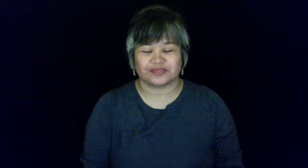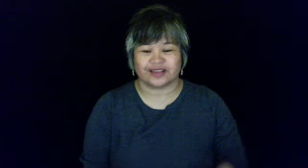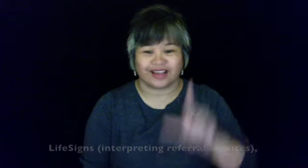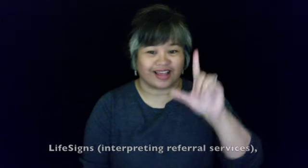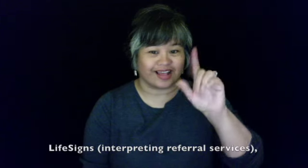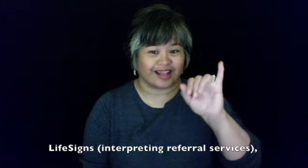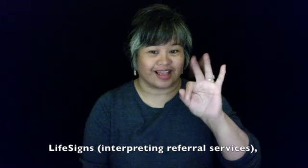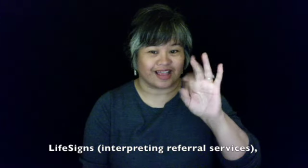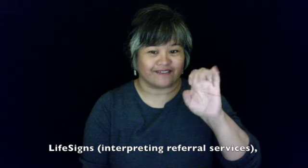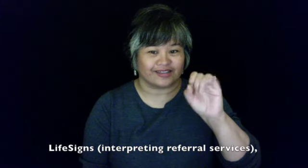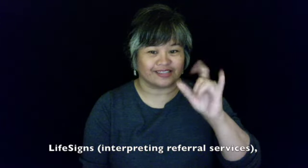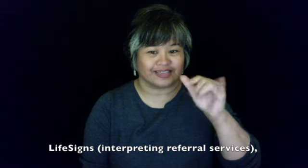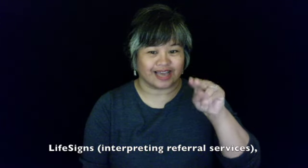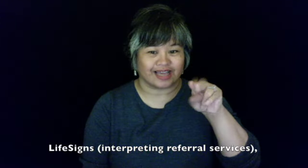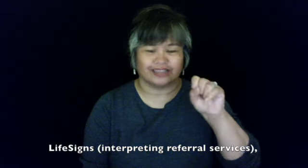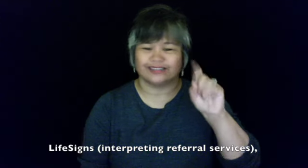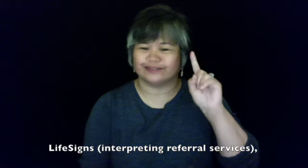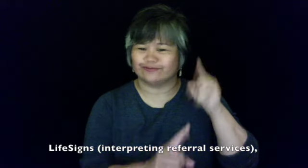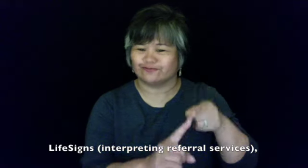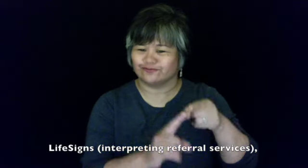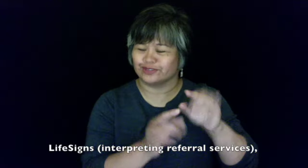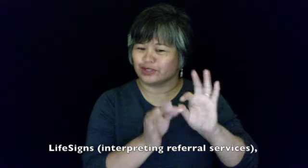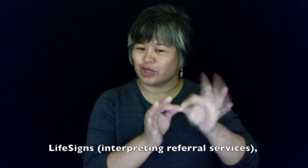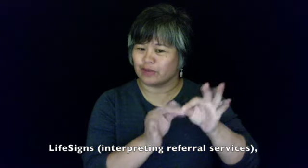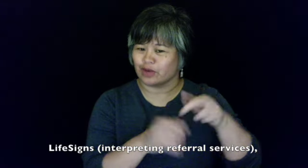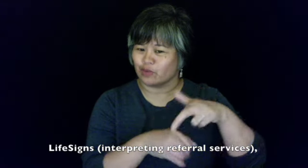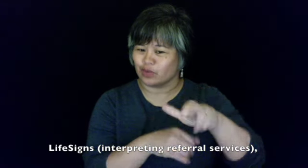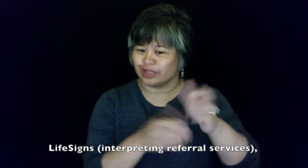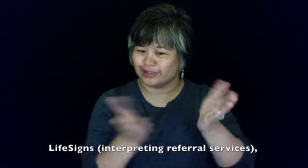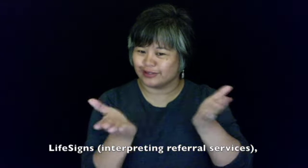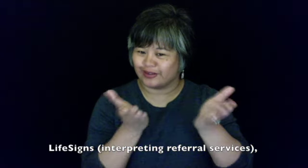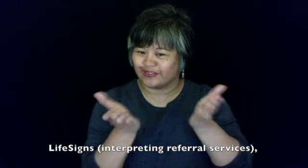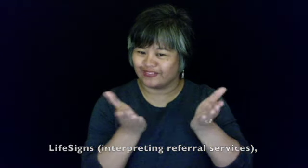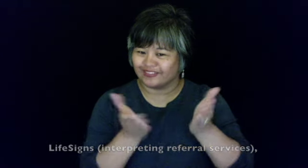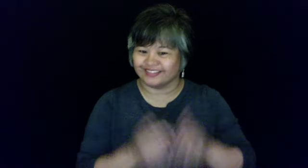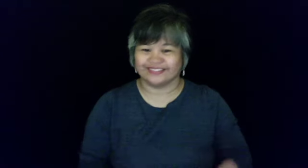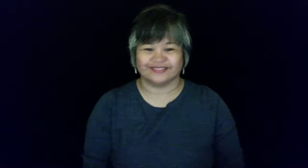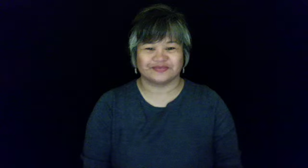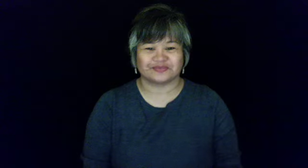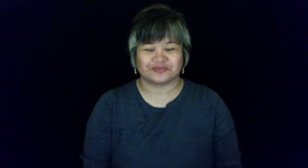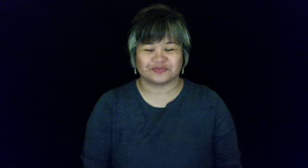Life Signs and Interpreting Referral Service,